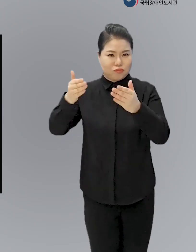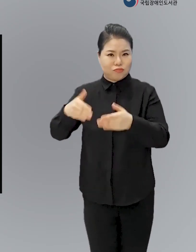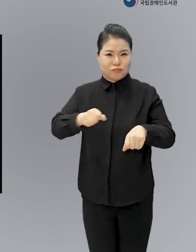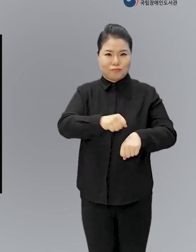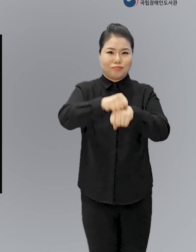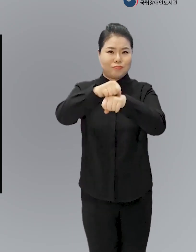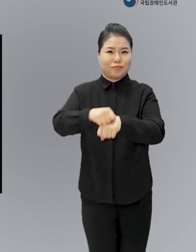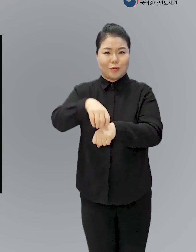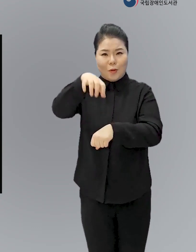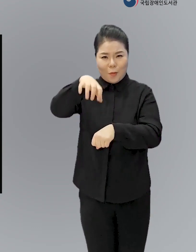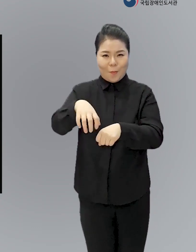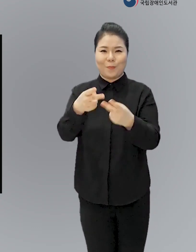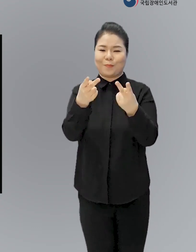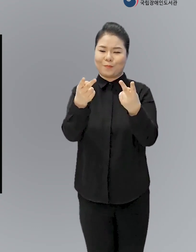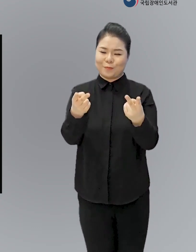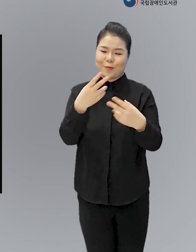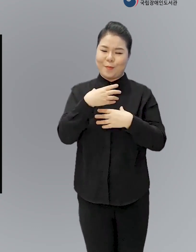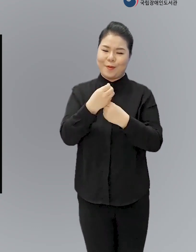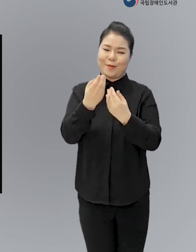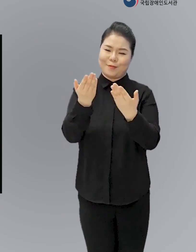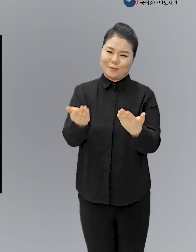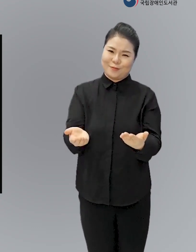millet and lentils which were their cargo.